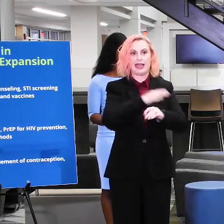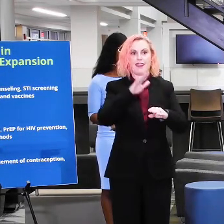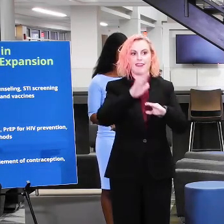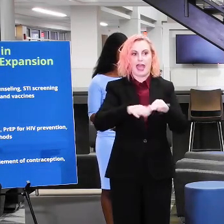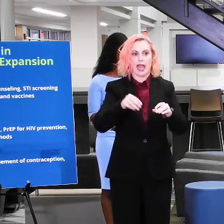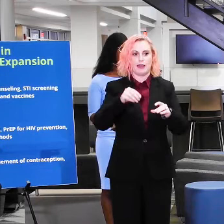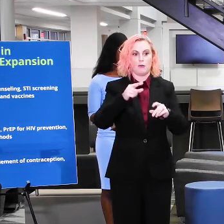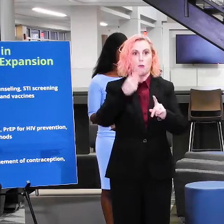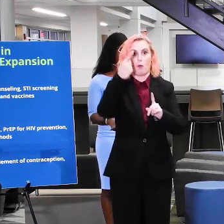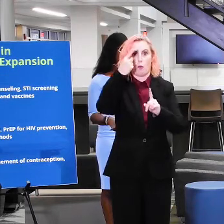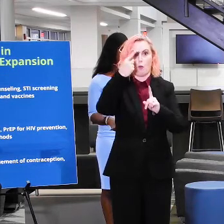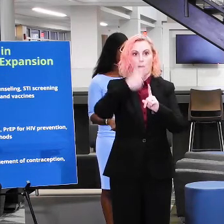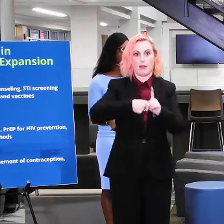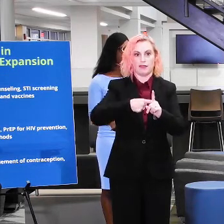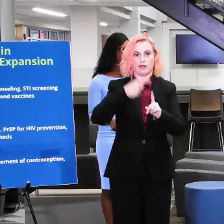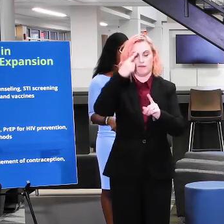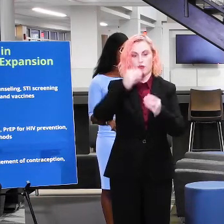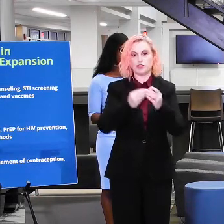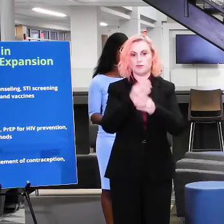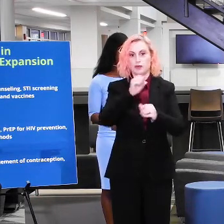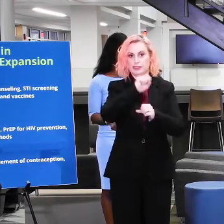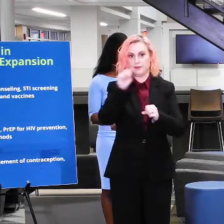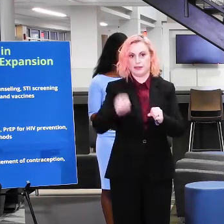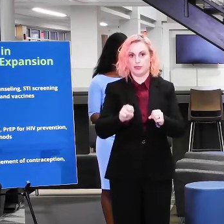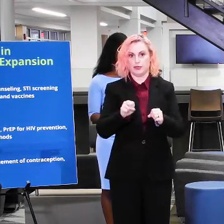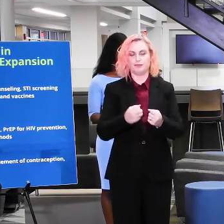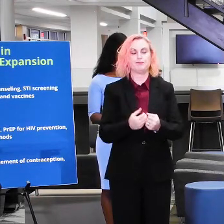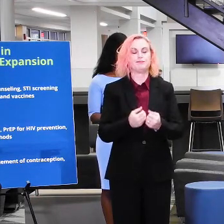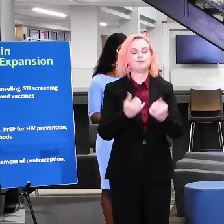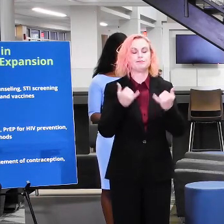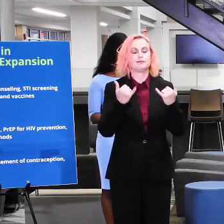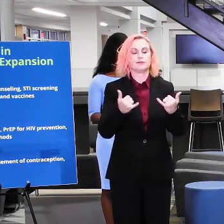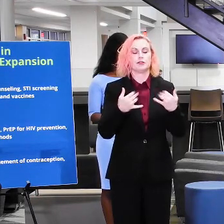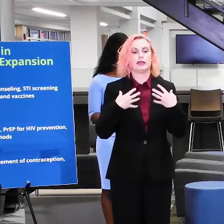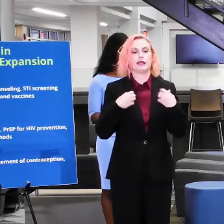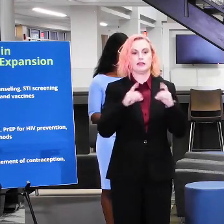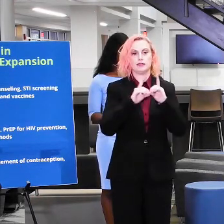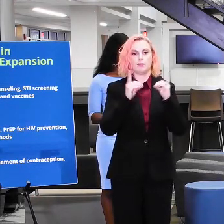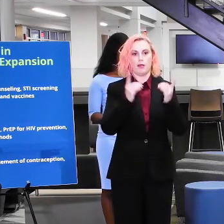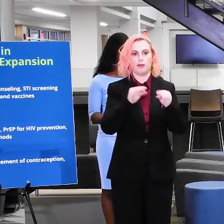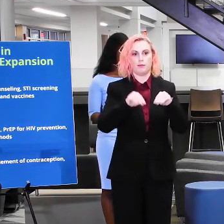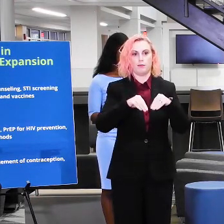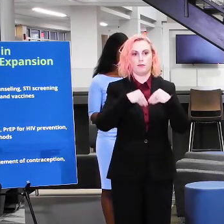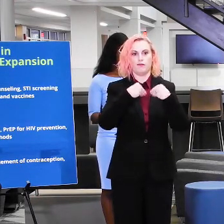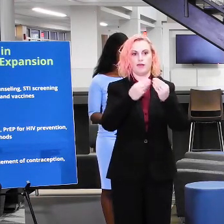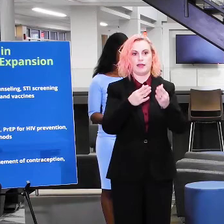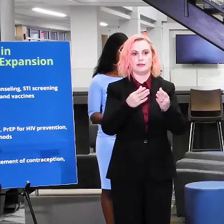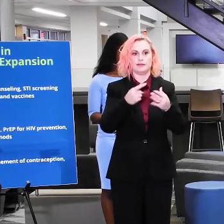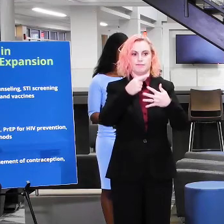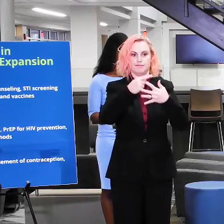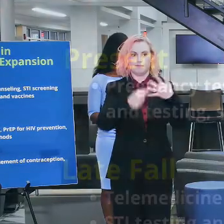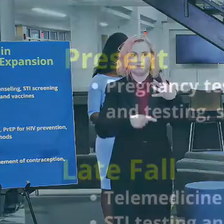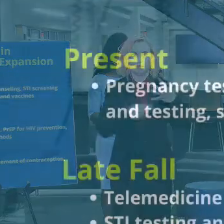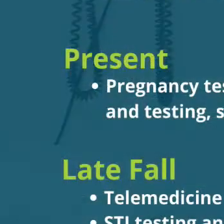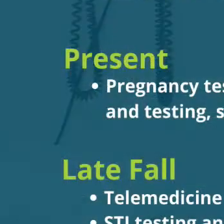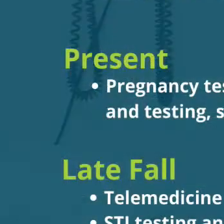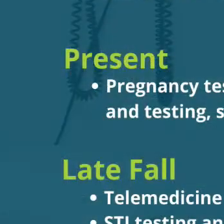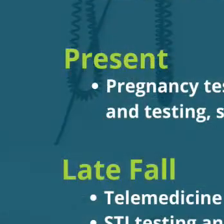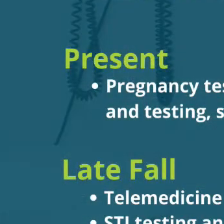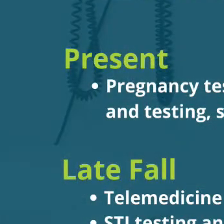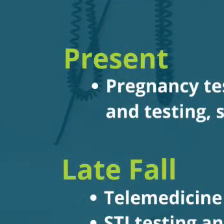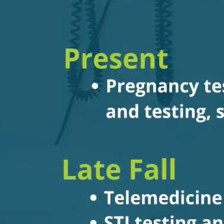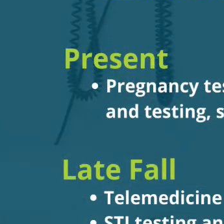semester. Currently, the Health Department provides the following services at the Wellness Center: